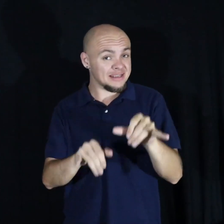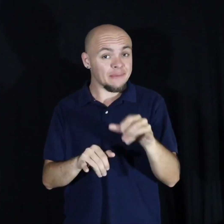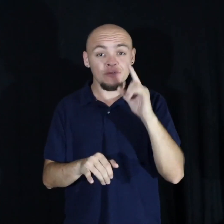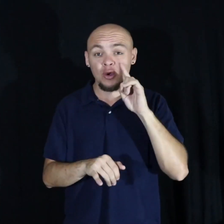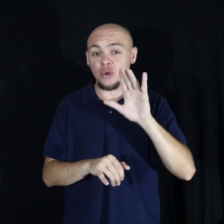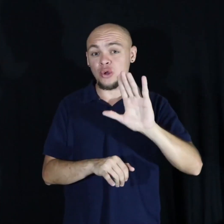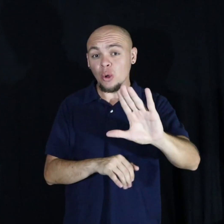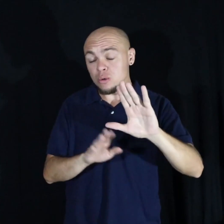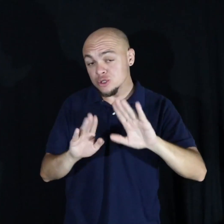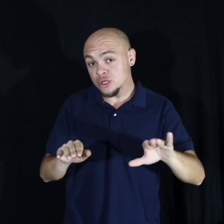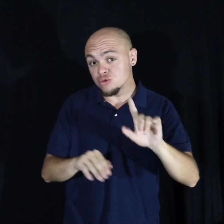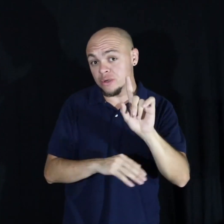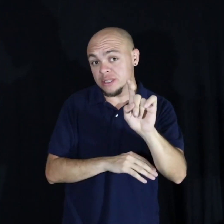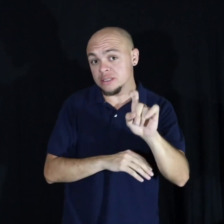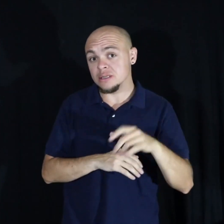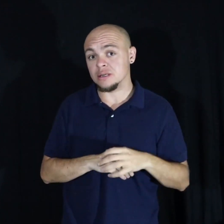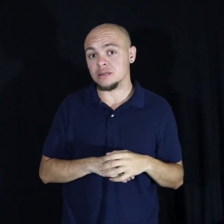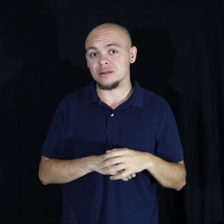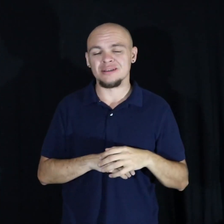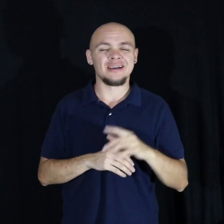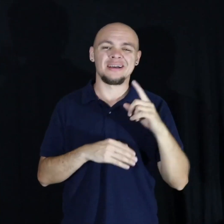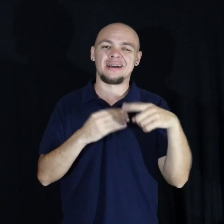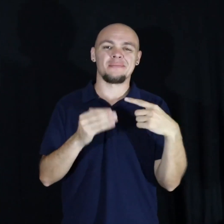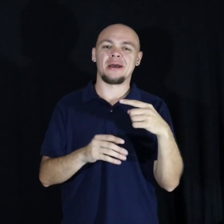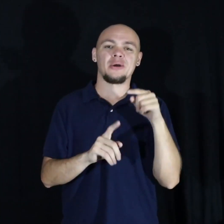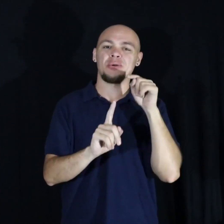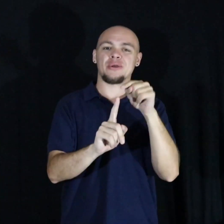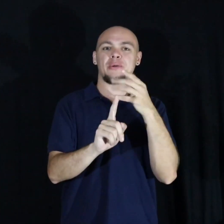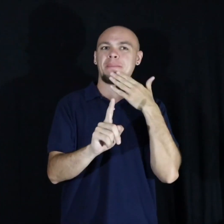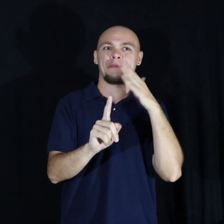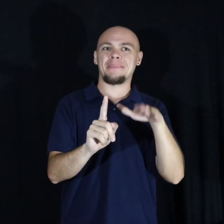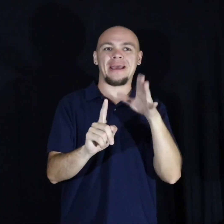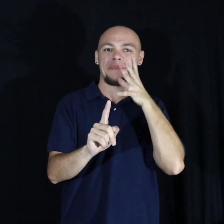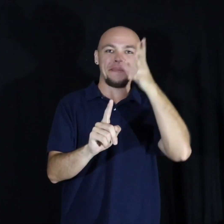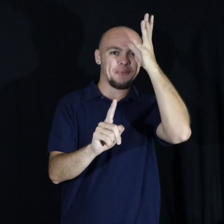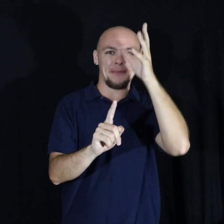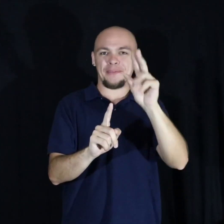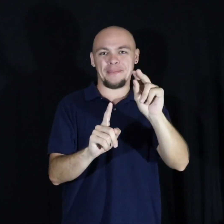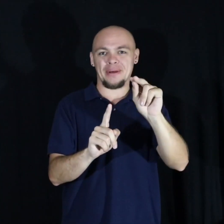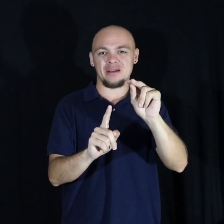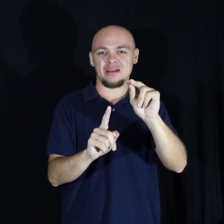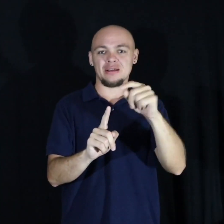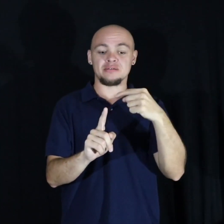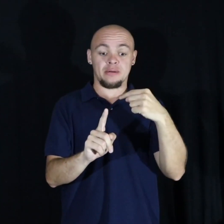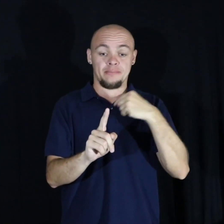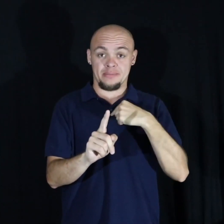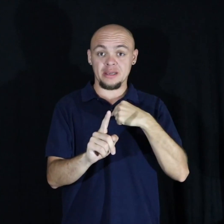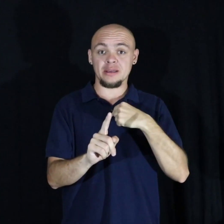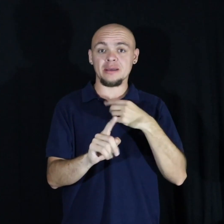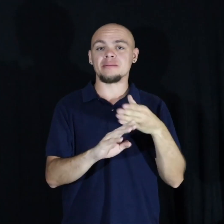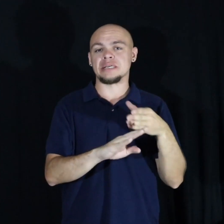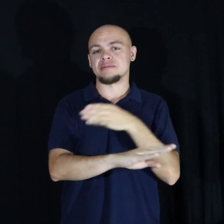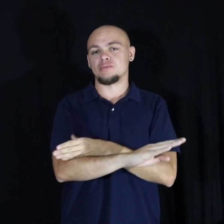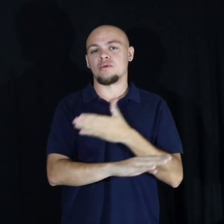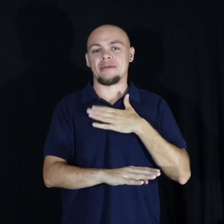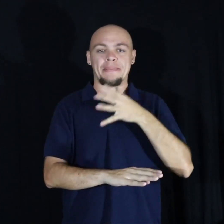children? This is not about you being a bad parent. It's about me being a better parent.